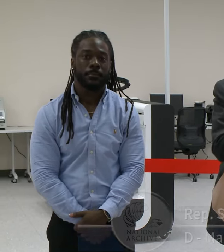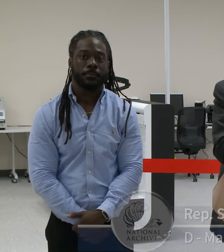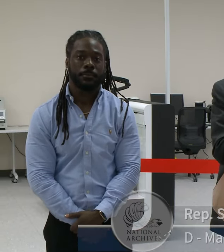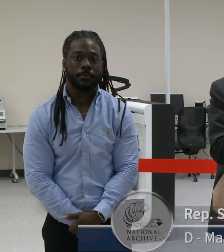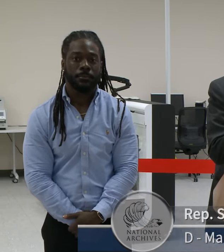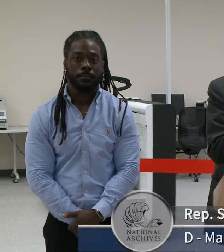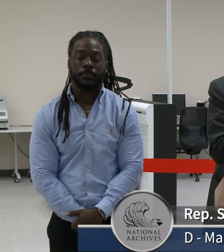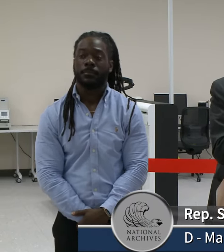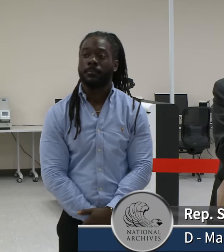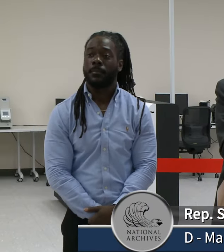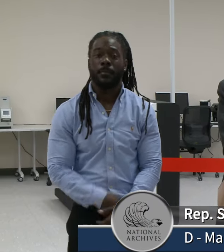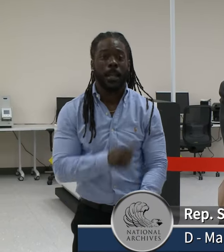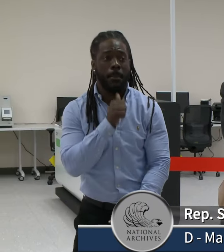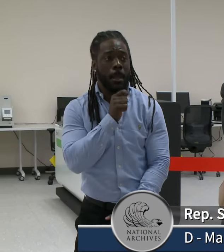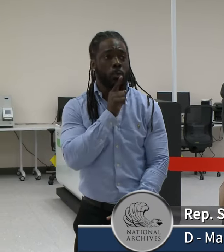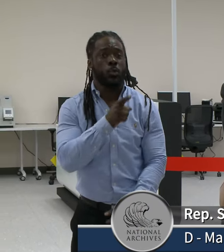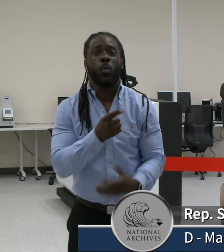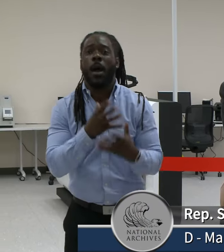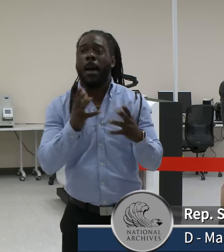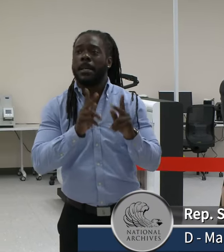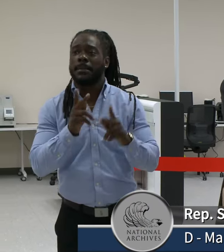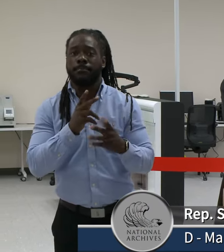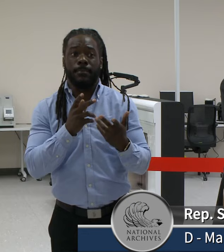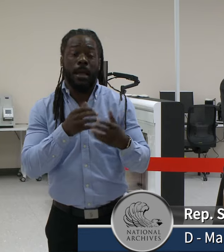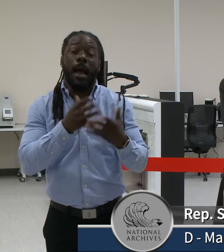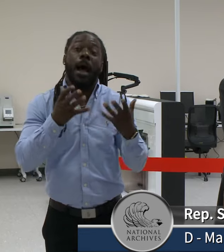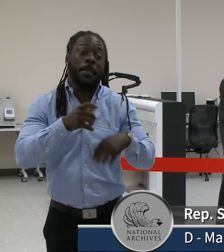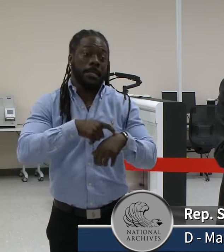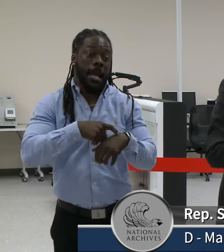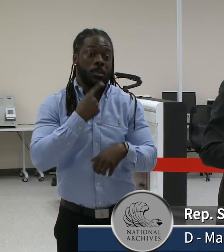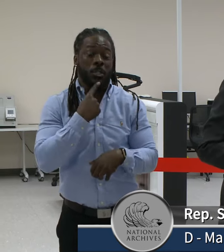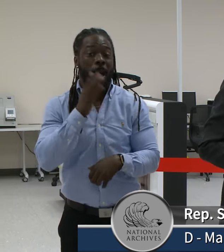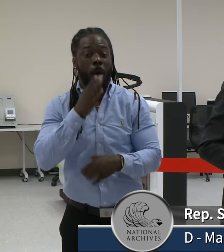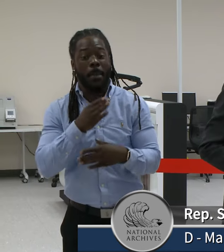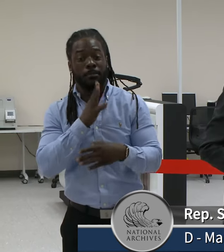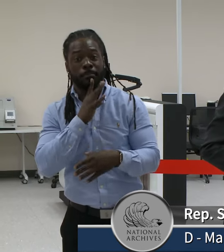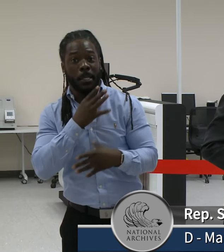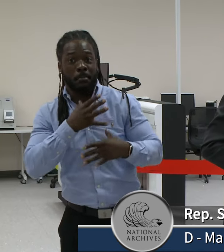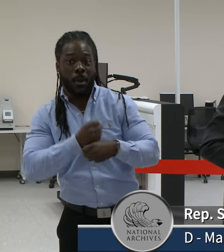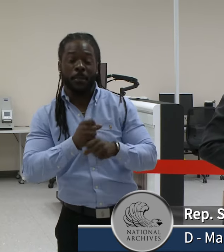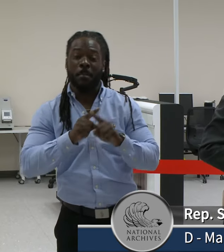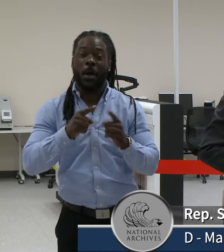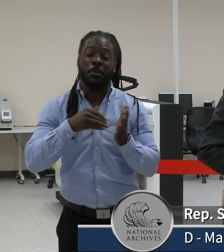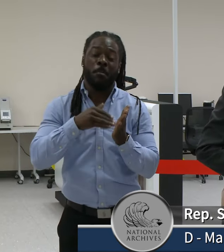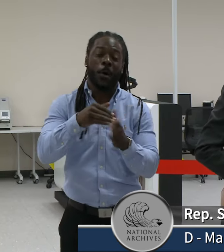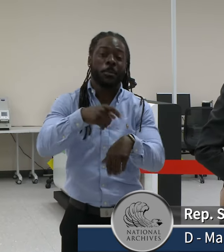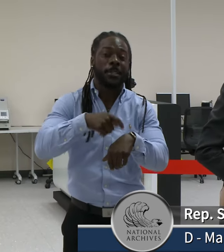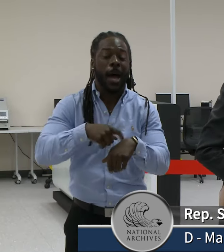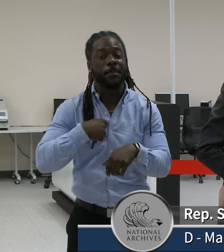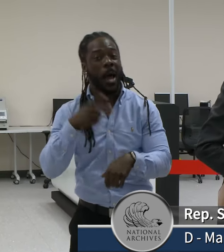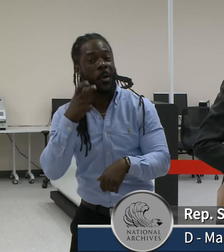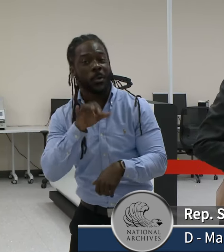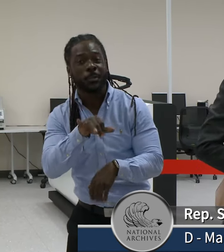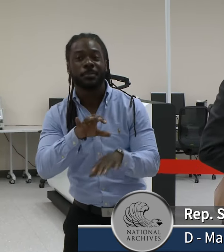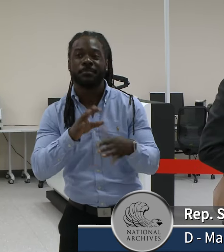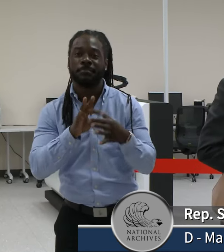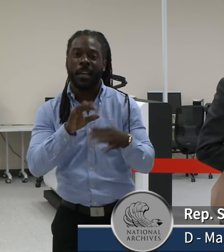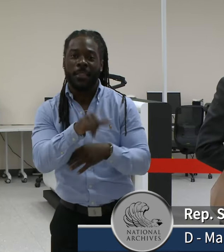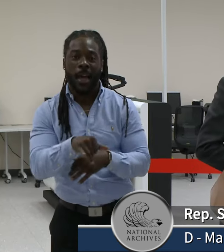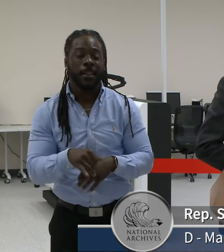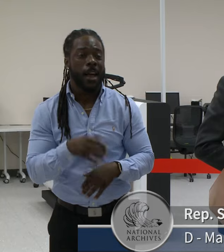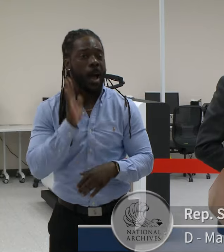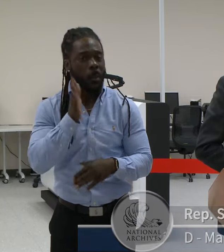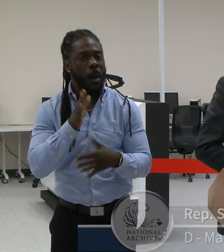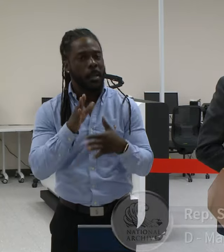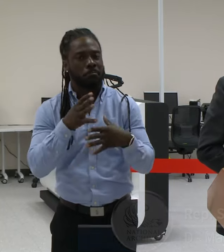I don't know how many times she said I was going to speak briefly, but it was a number of times. And I heard her say that. And I